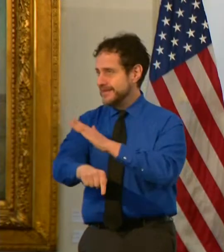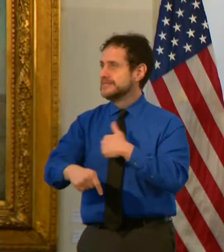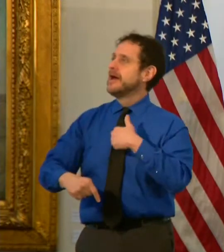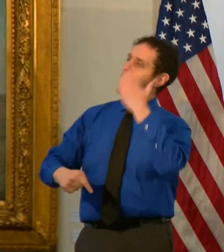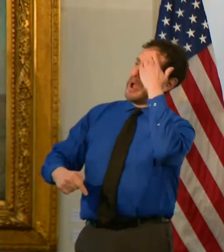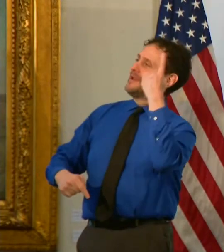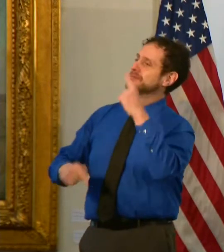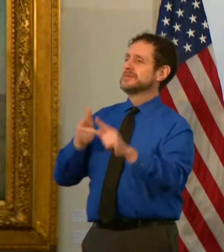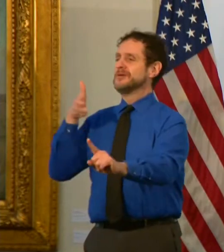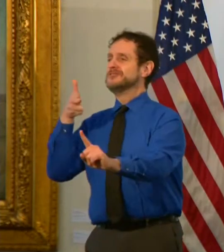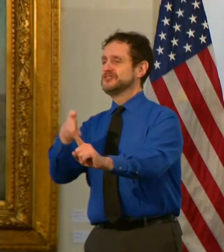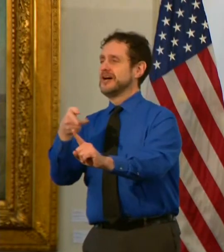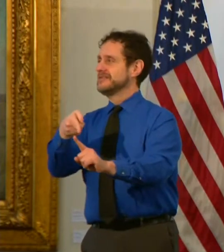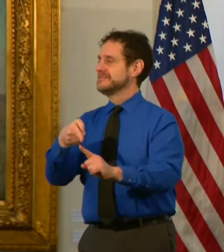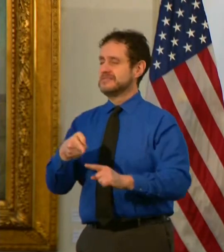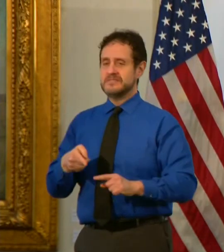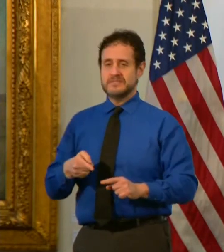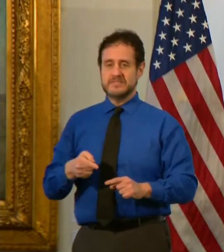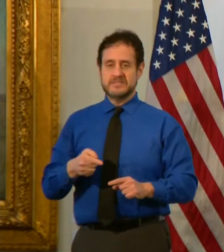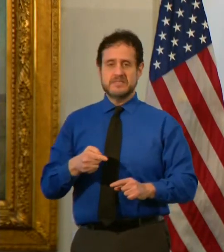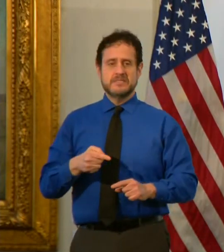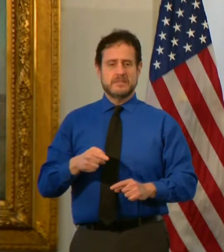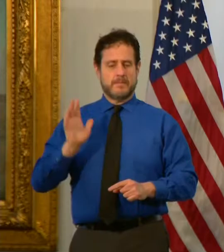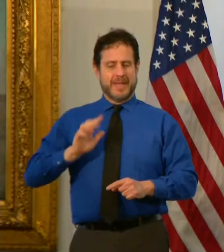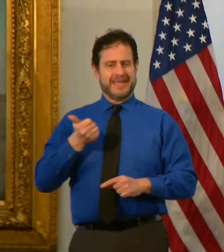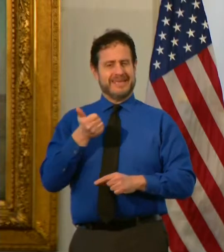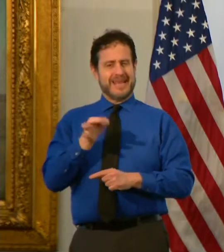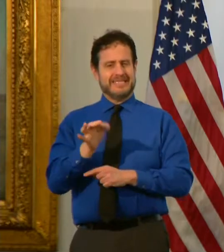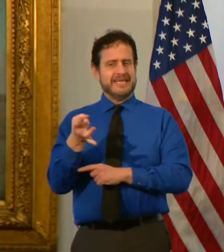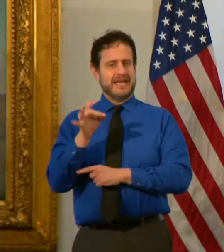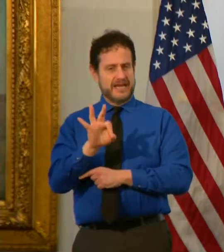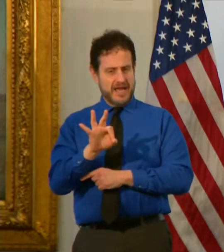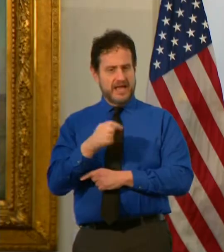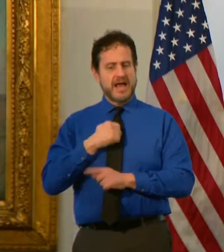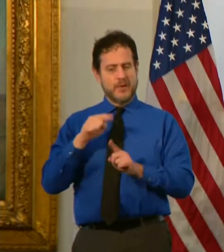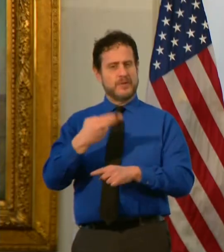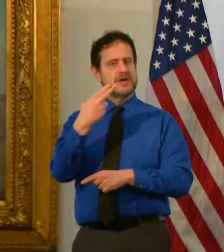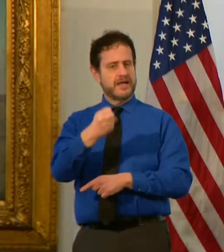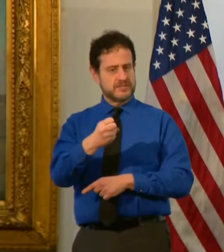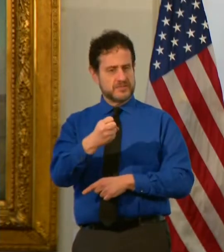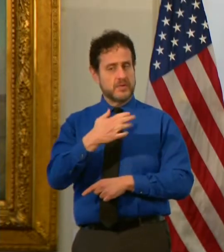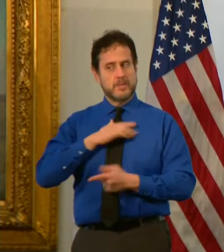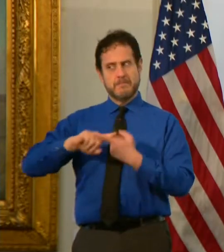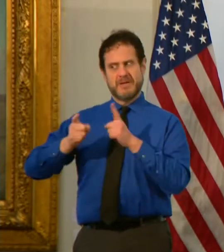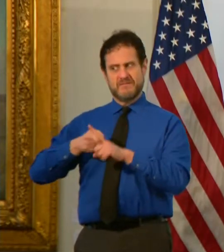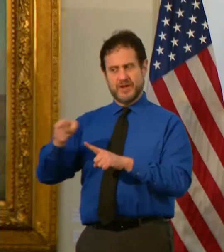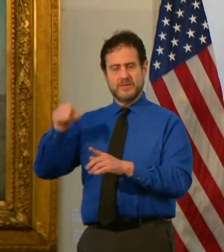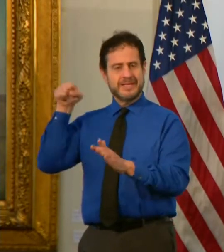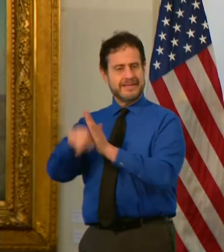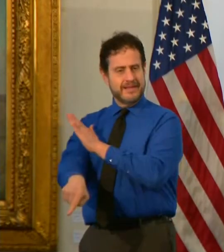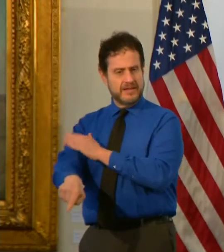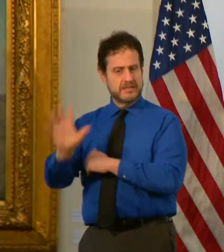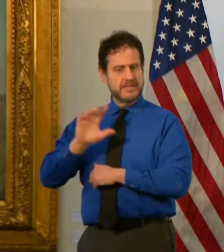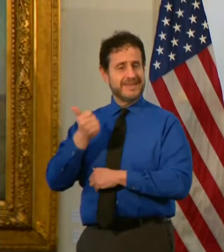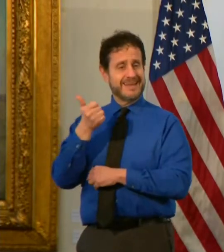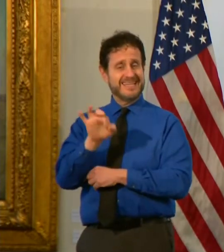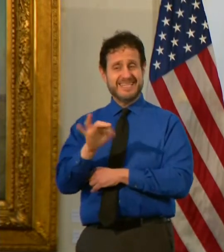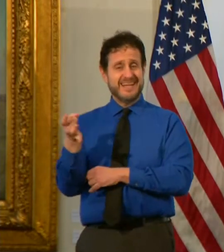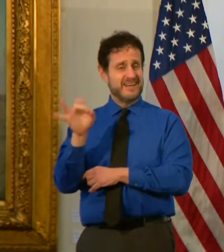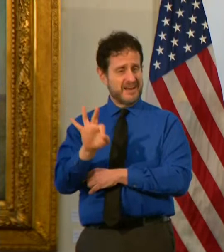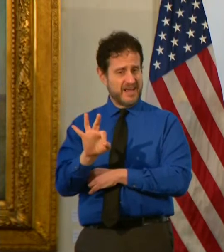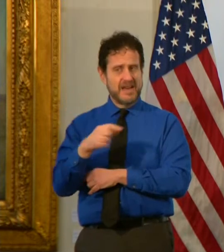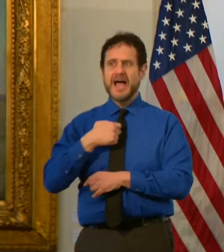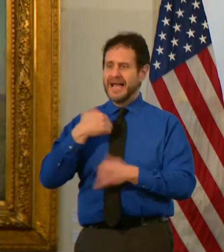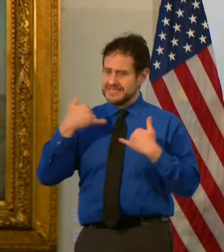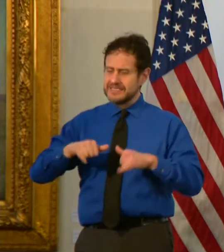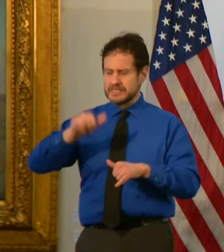I had a high school classmate get murdered in 1989, and I remember it to this day. And yet, for so many of our